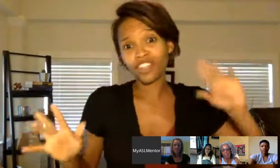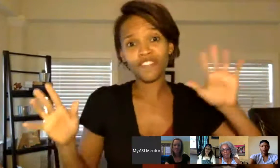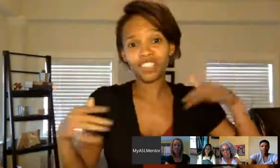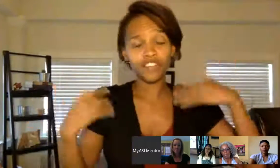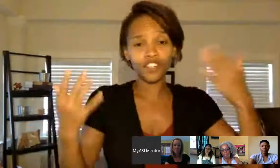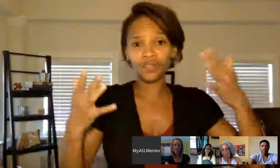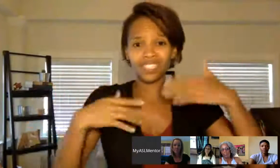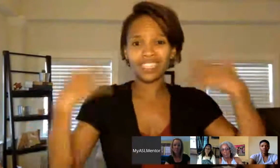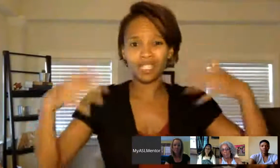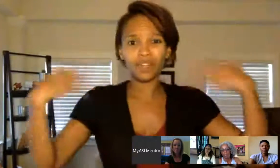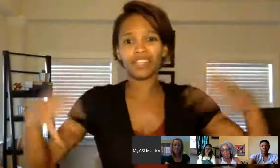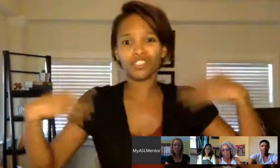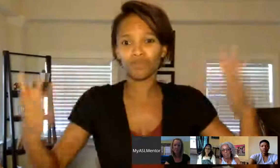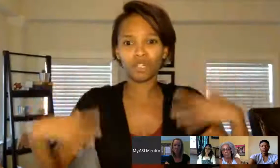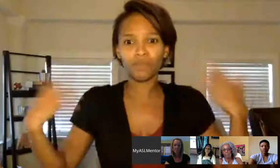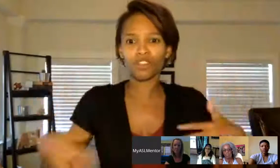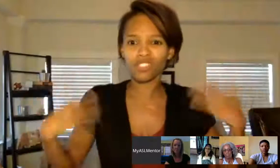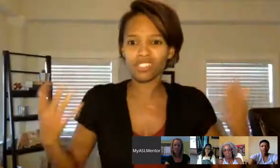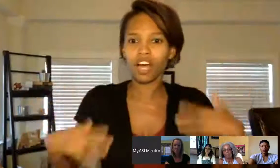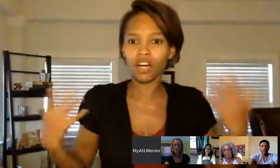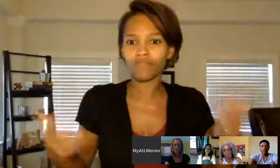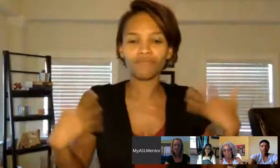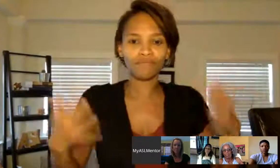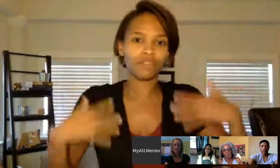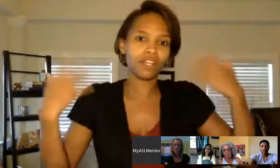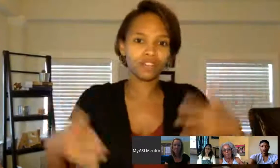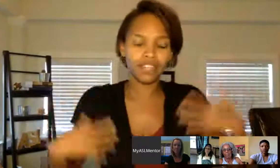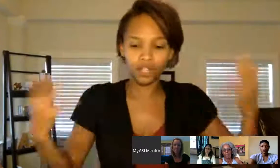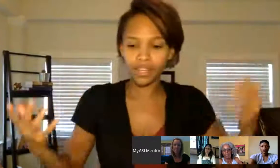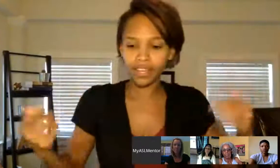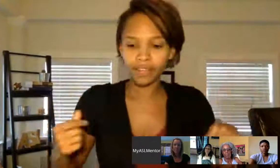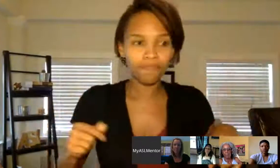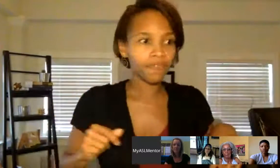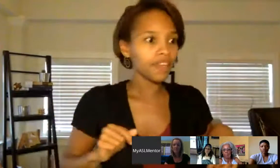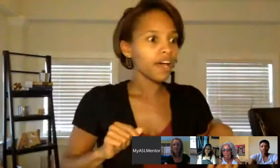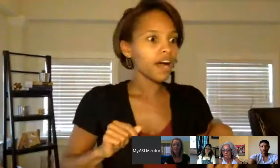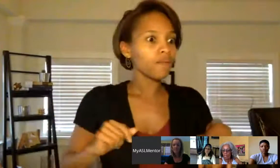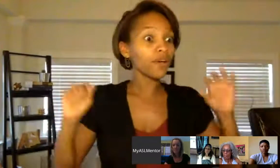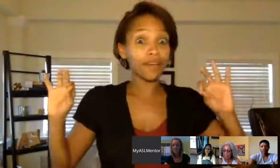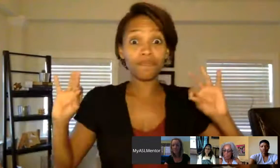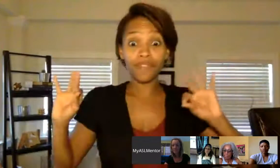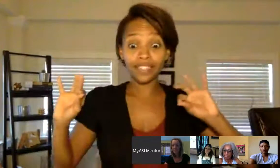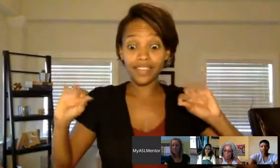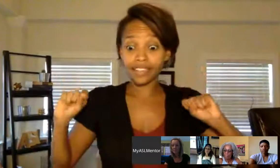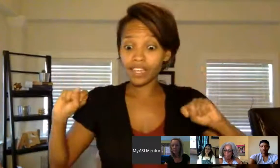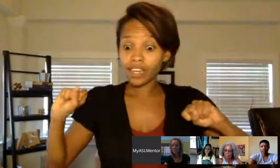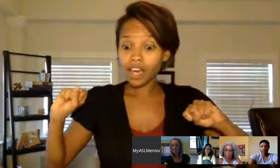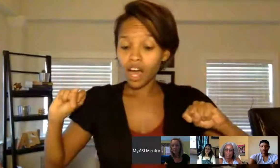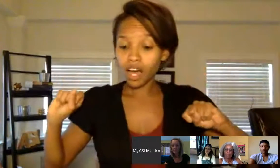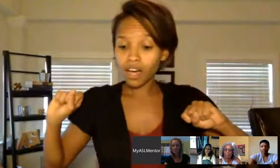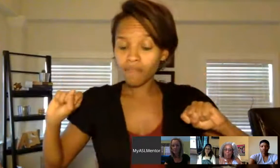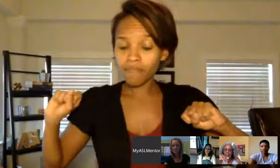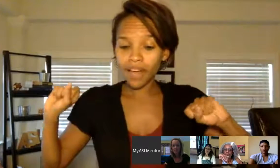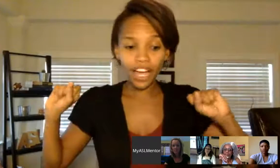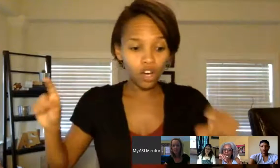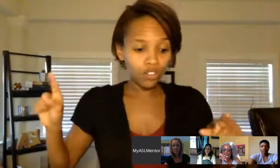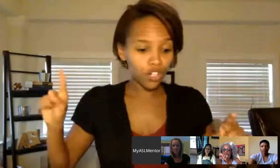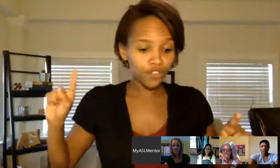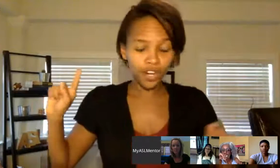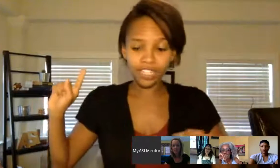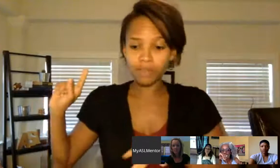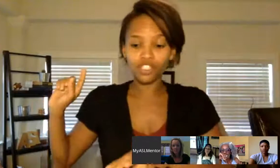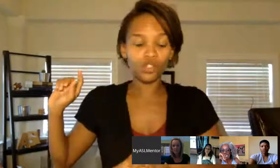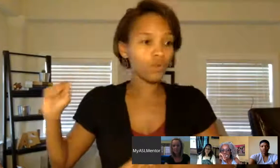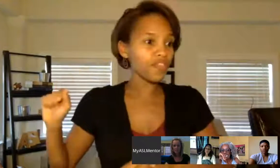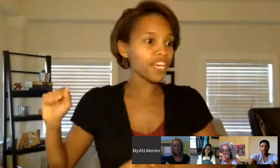there. If you don't see it, it's because your computer's just not loading it in. Okay, that's that. I also